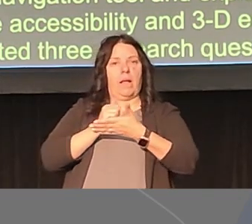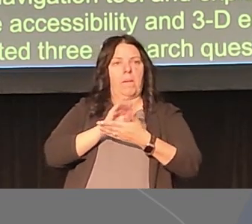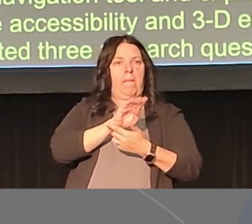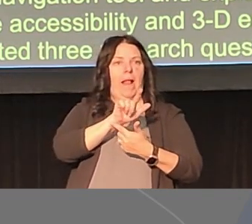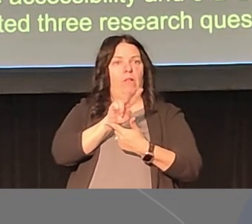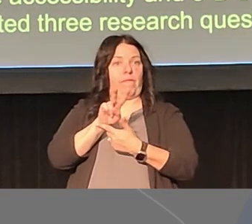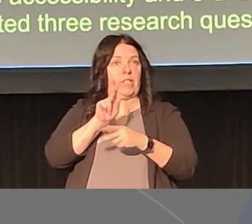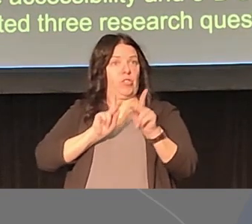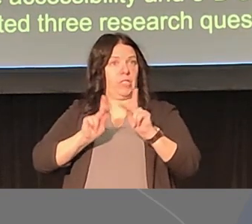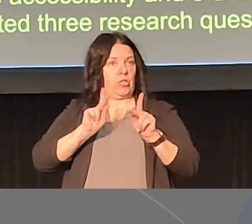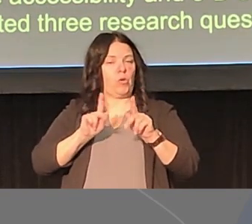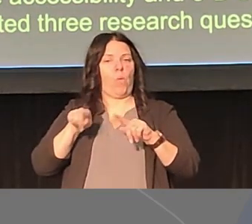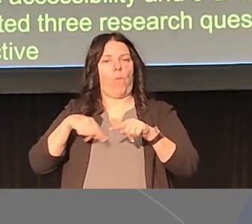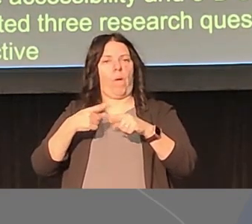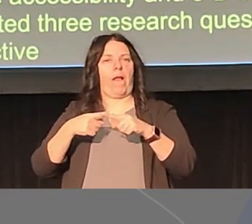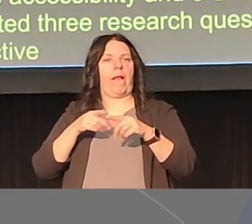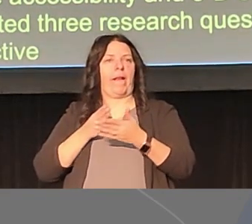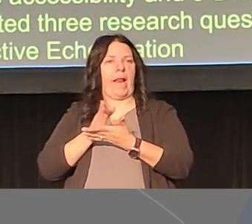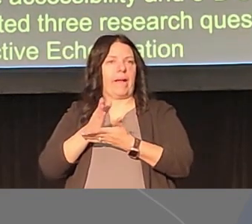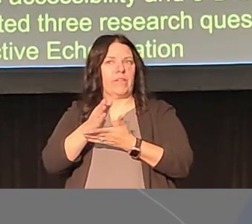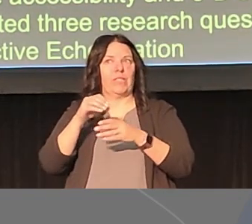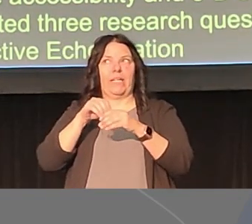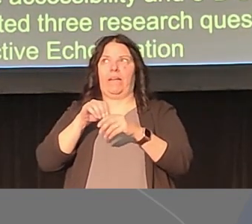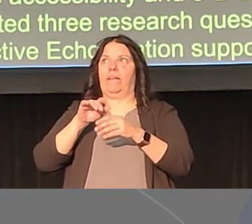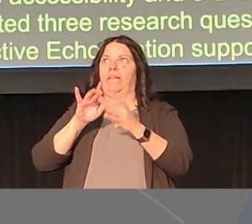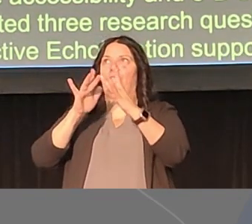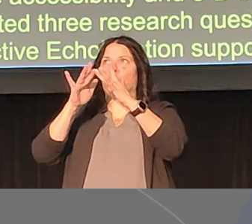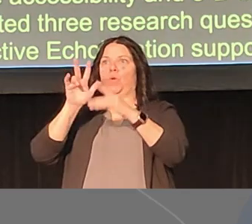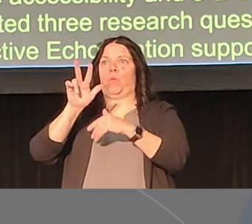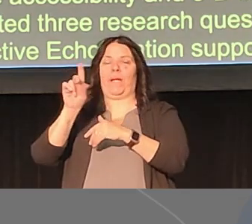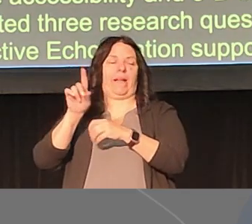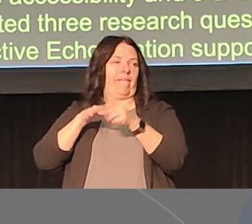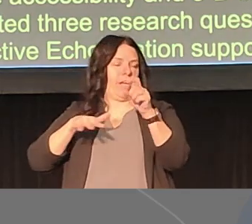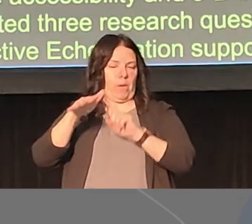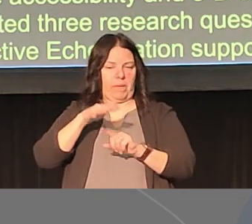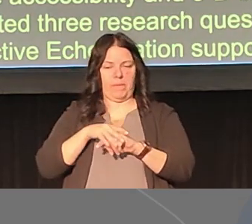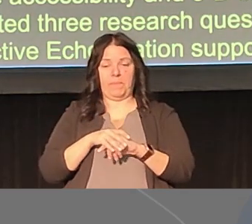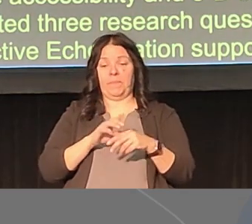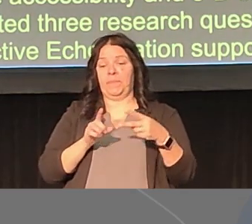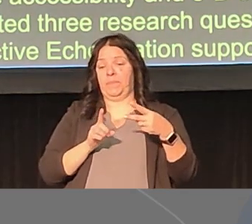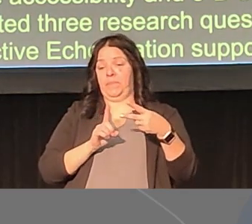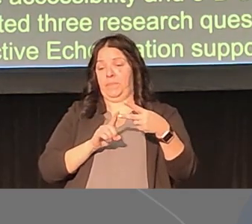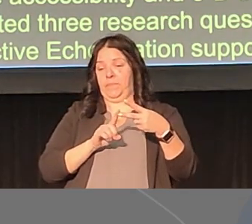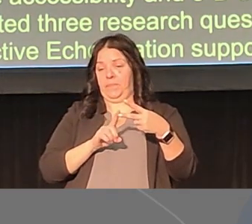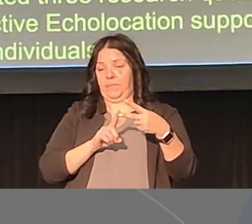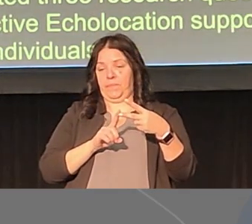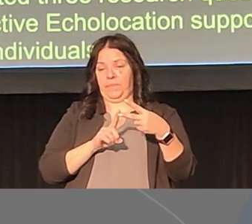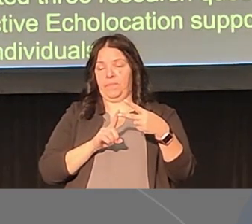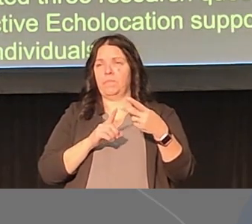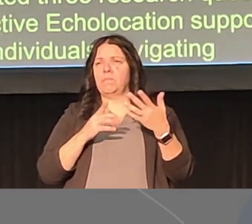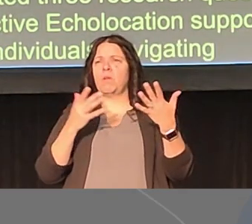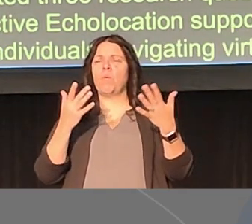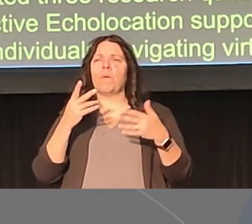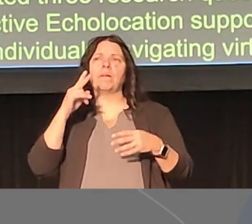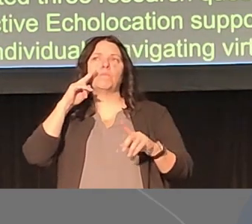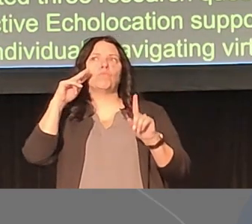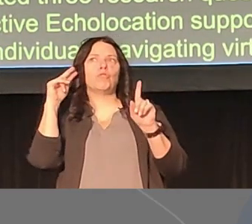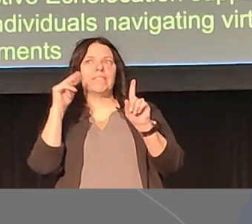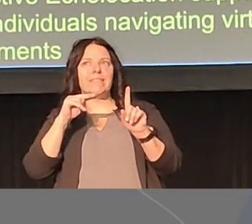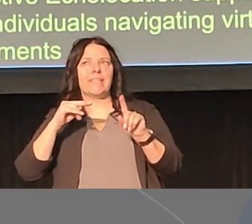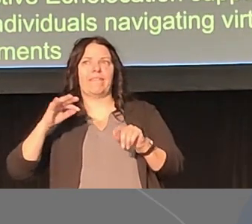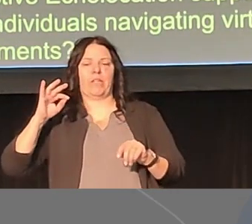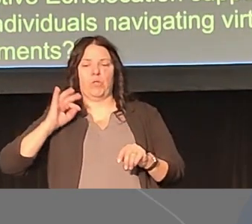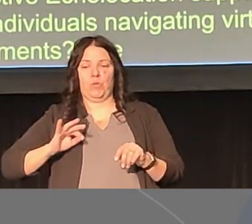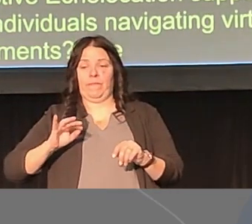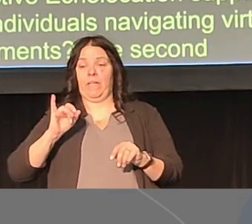individuals navigating virtual 3D environments? The second one being, what is the perceived usefulness